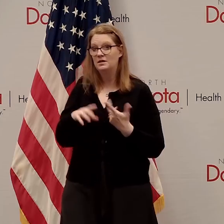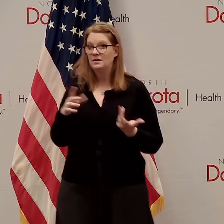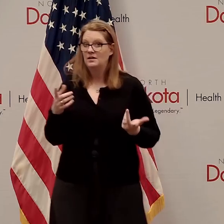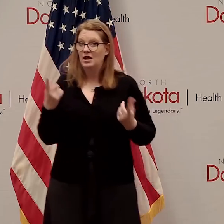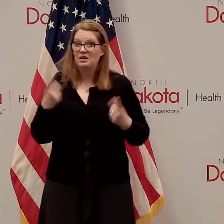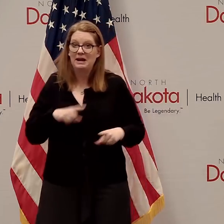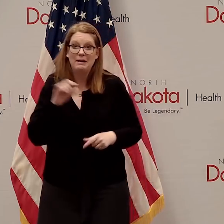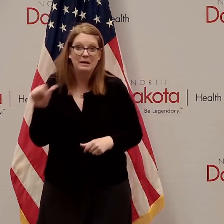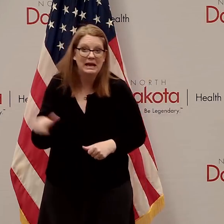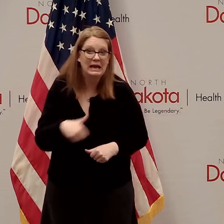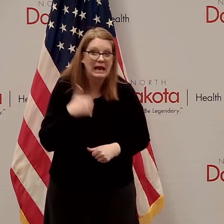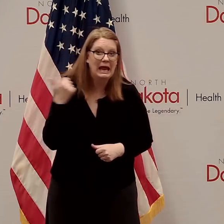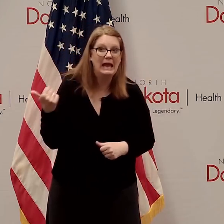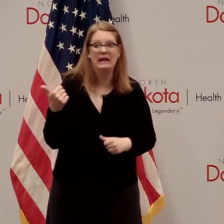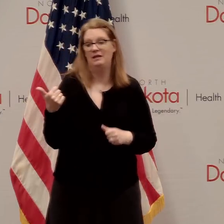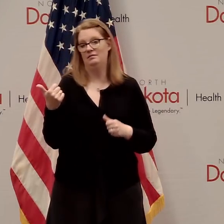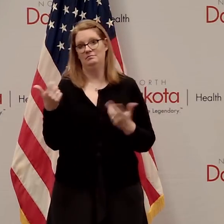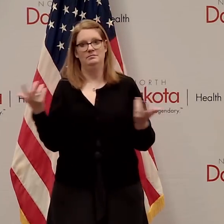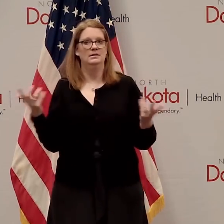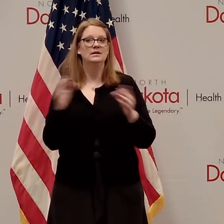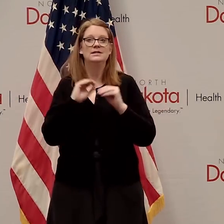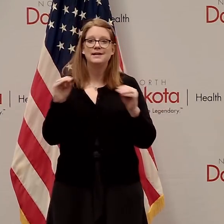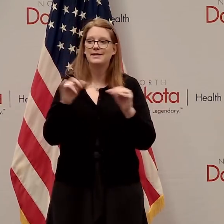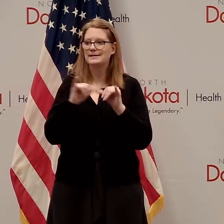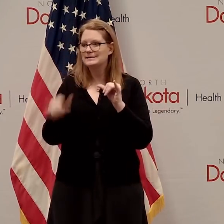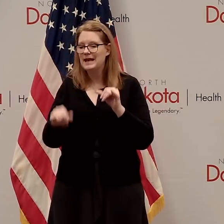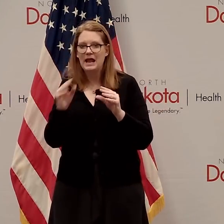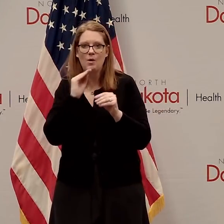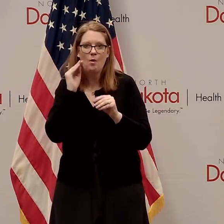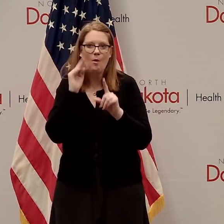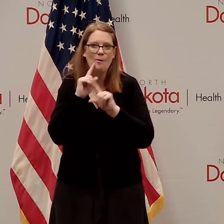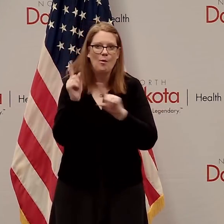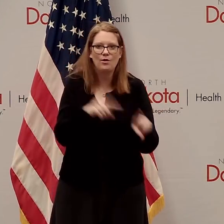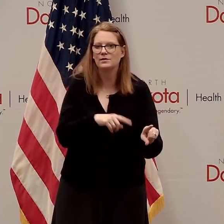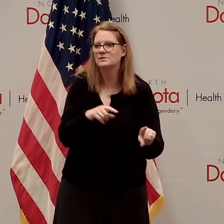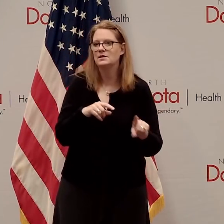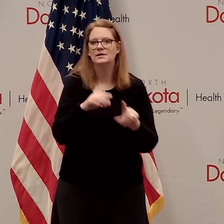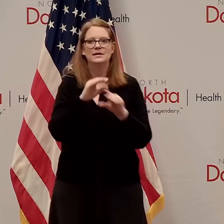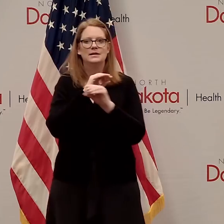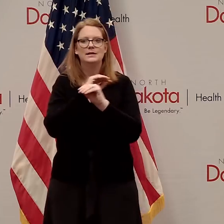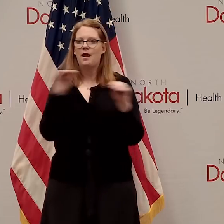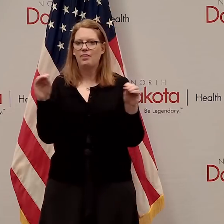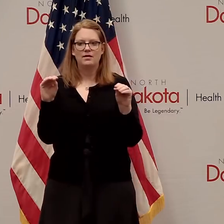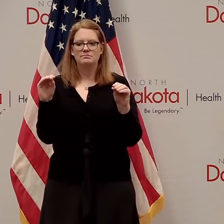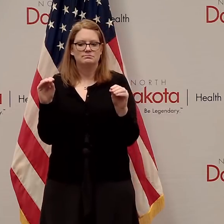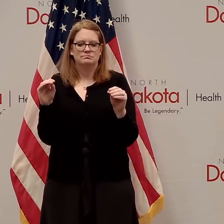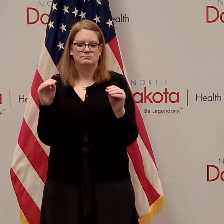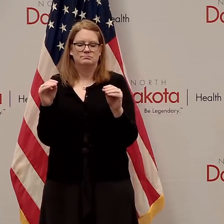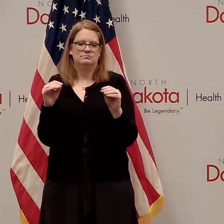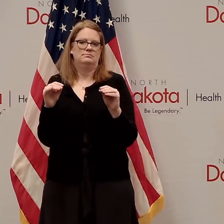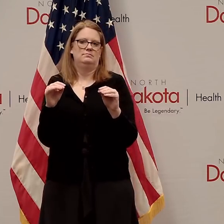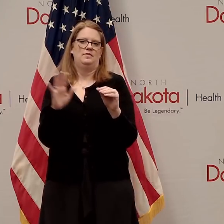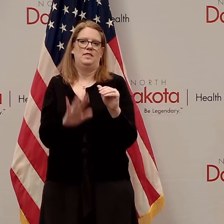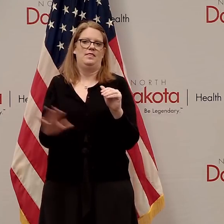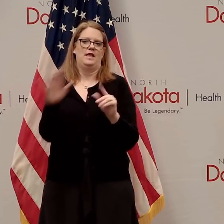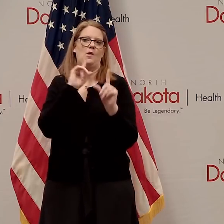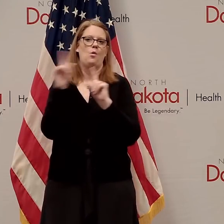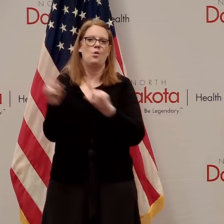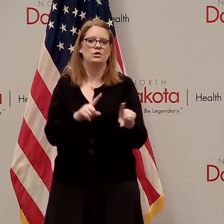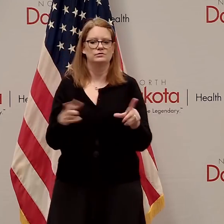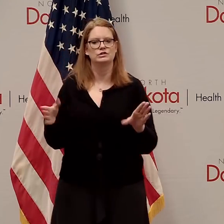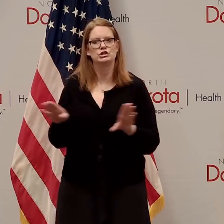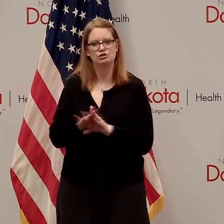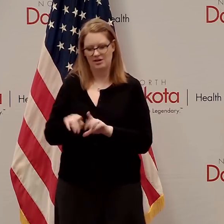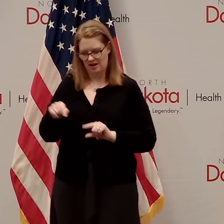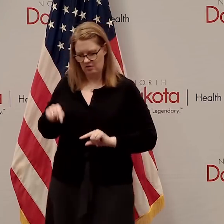nation. None of the shelter-in-place, none of the stay-at-home orders from any of the states had any orders to shut down elements that